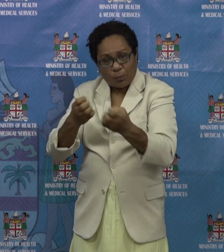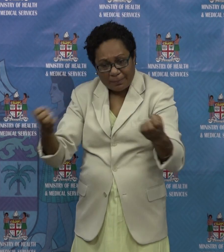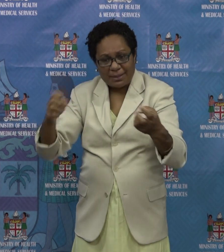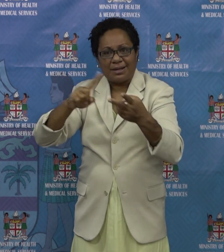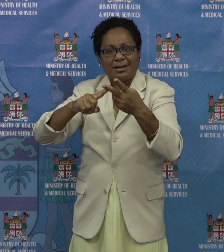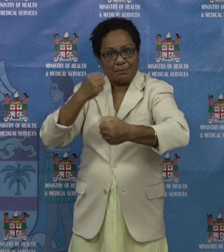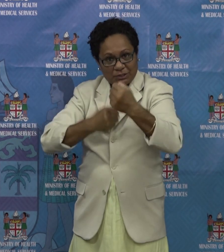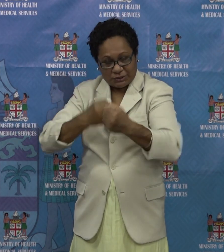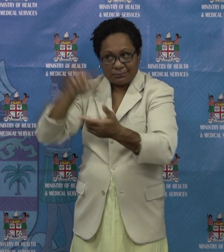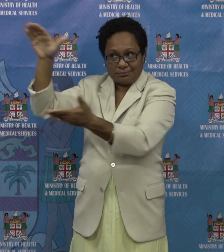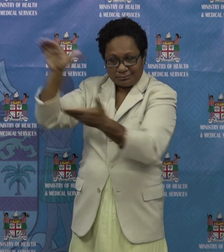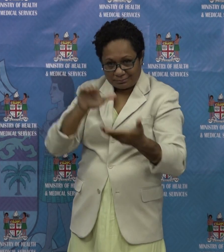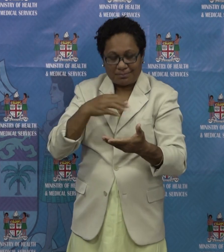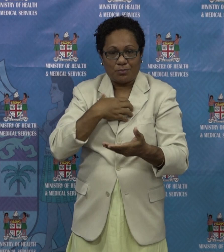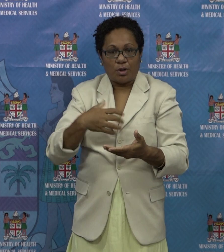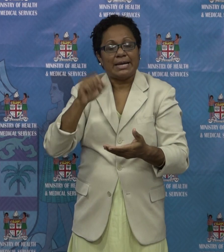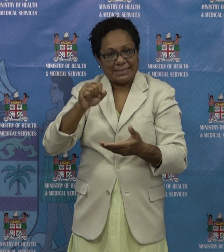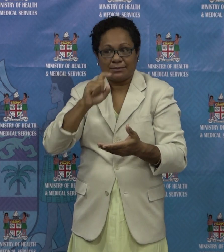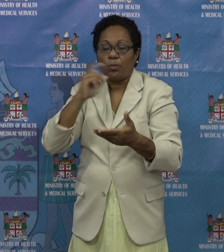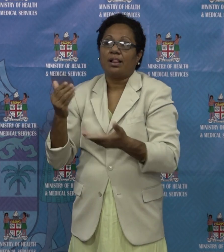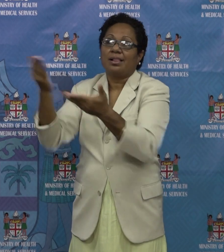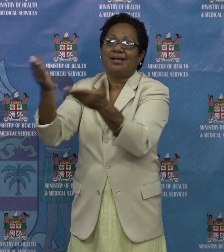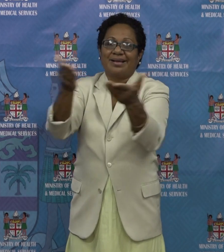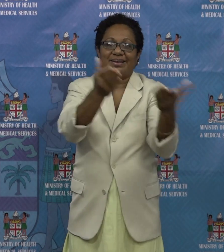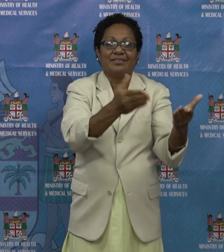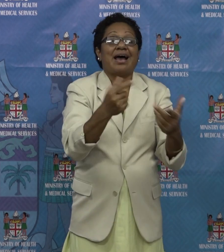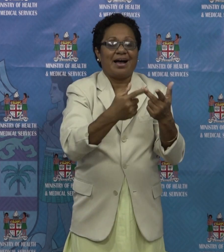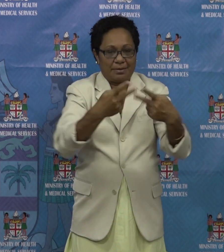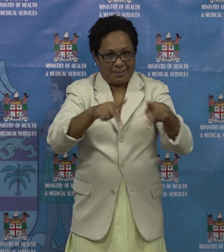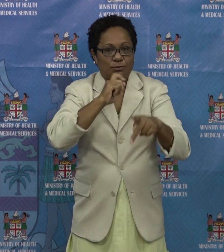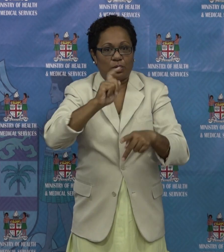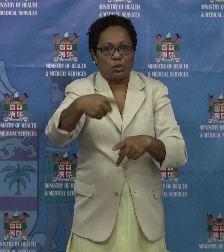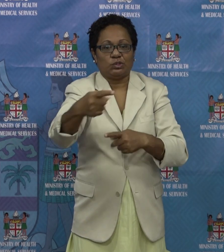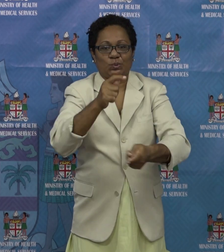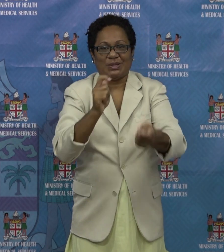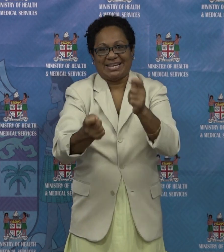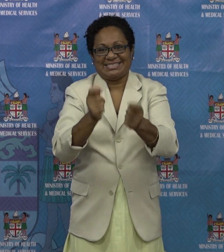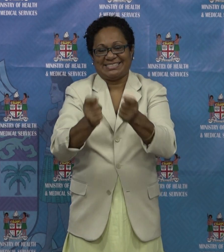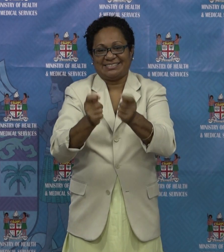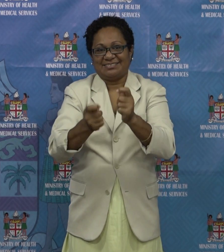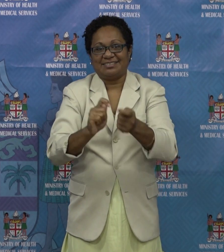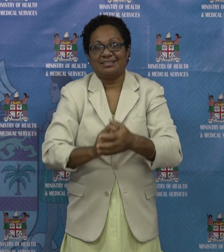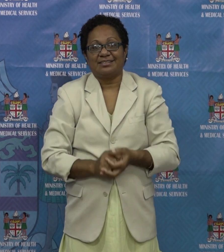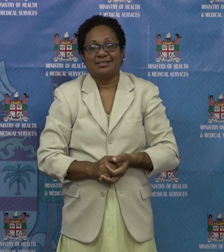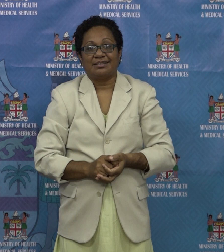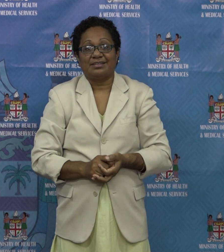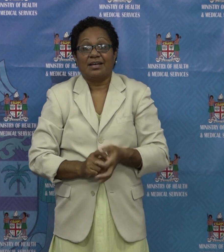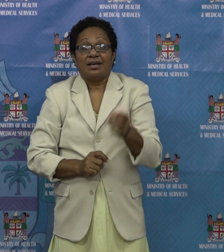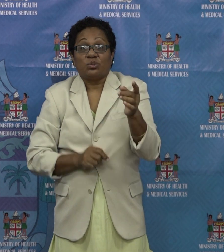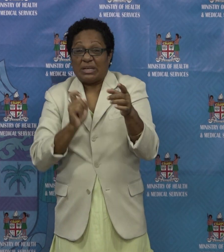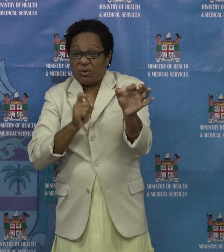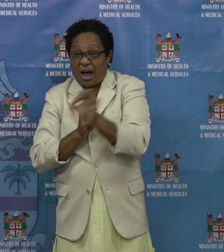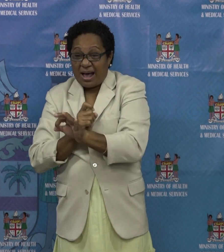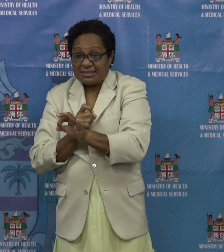And those will be up in operation. So, if you ask me what's the worst case